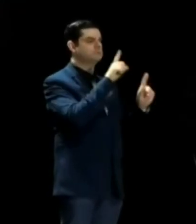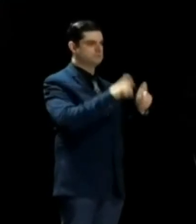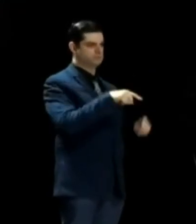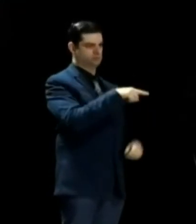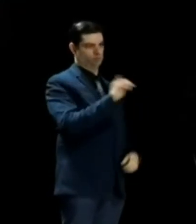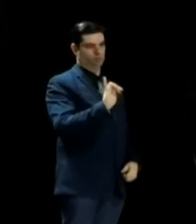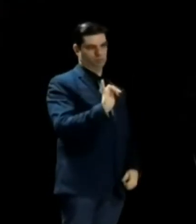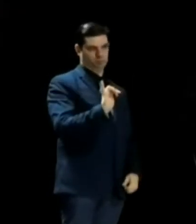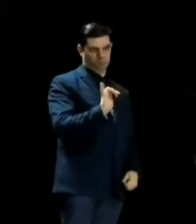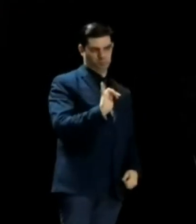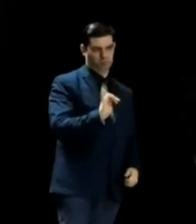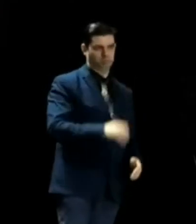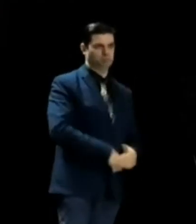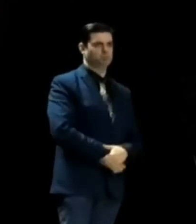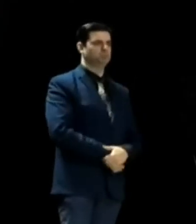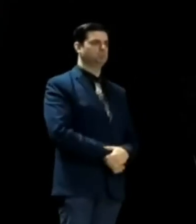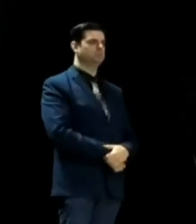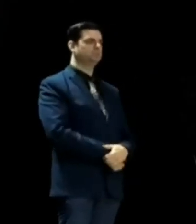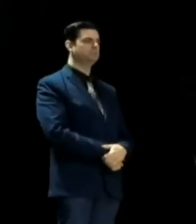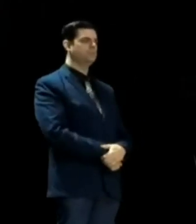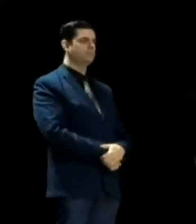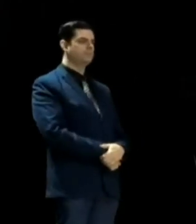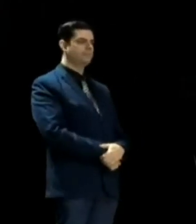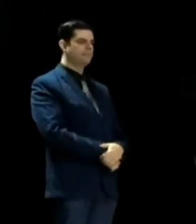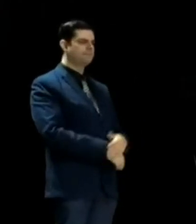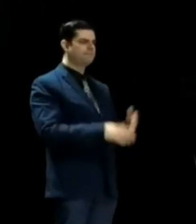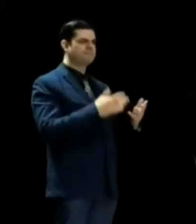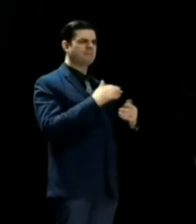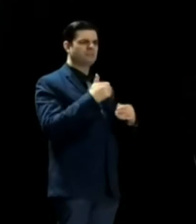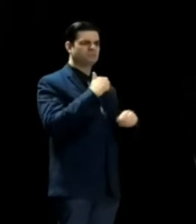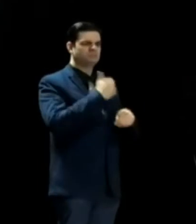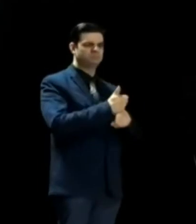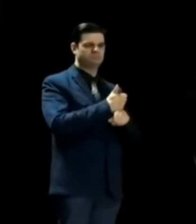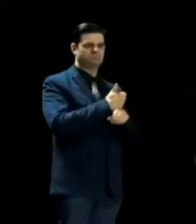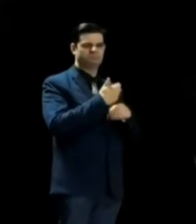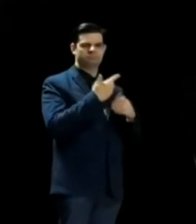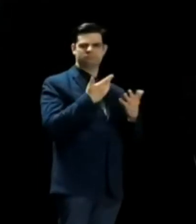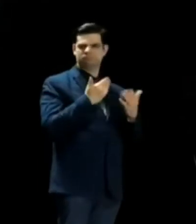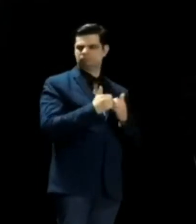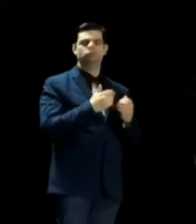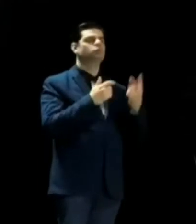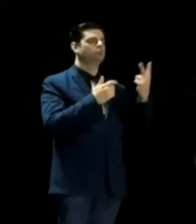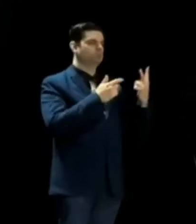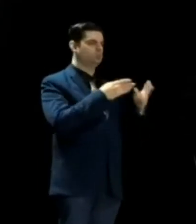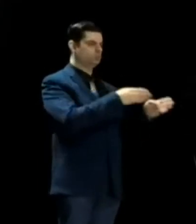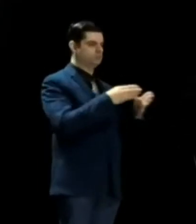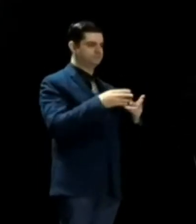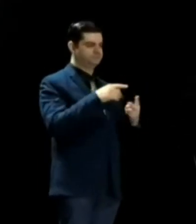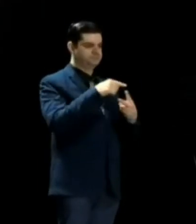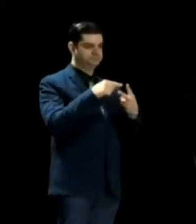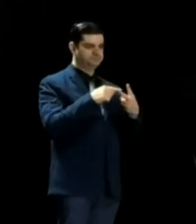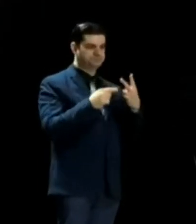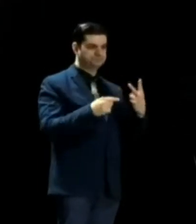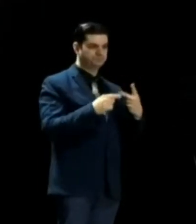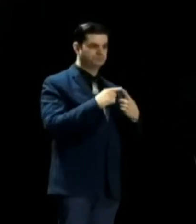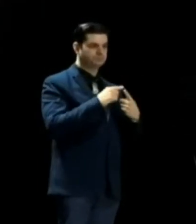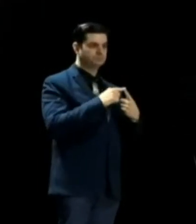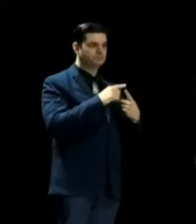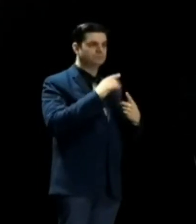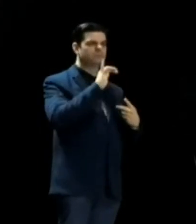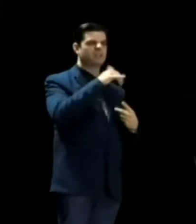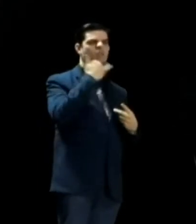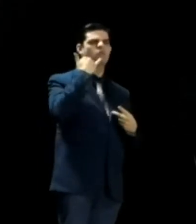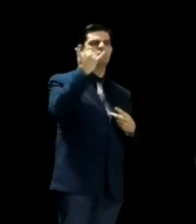seniors. How are we going to do this? We're going to have two ways. Our Triage testing site at the Syracuse Community Health Center is going to